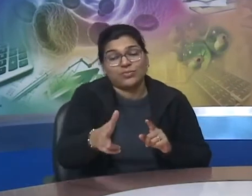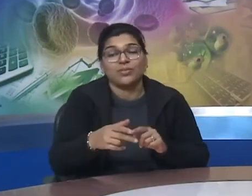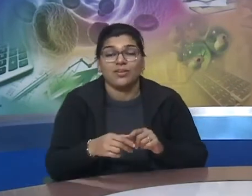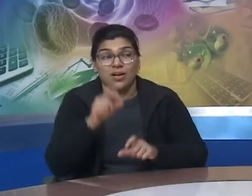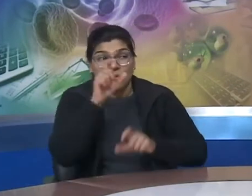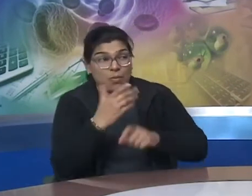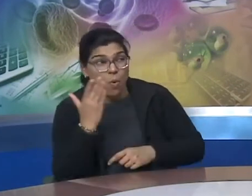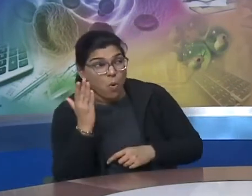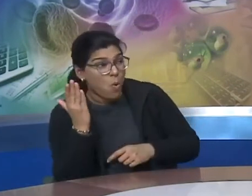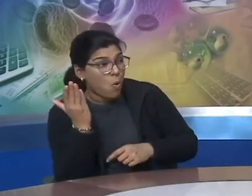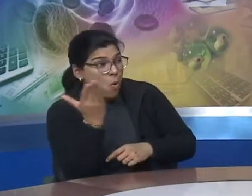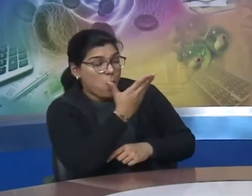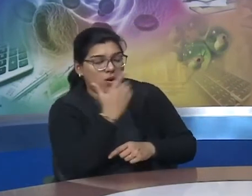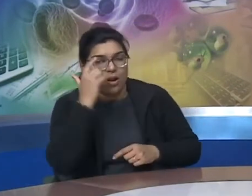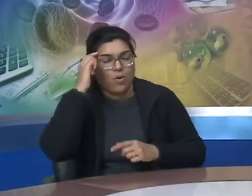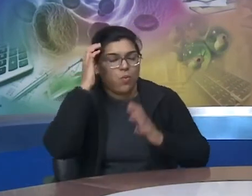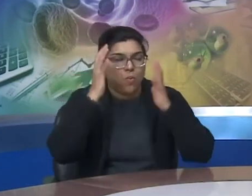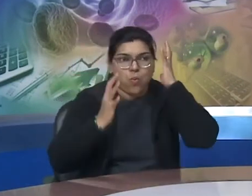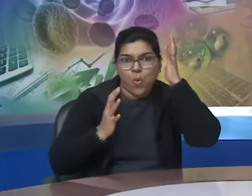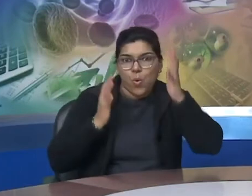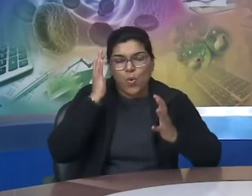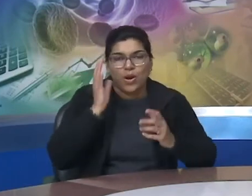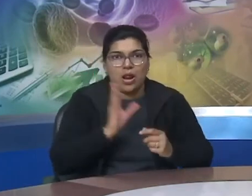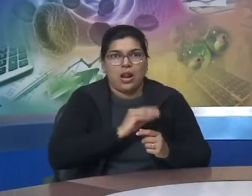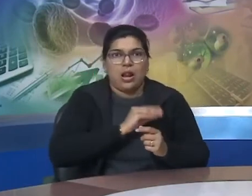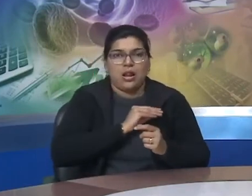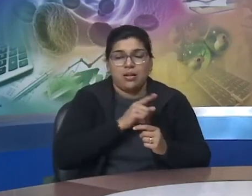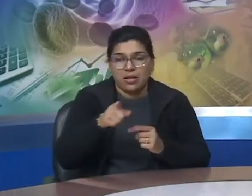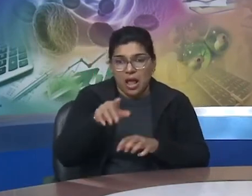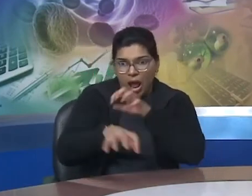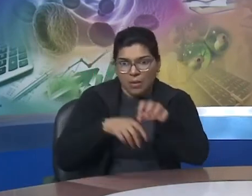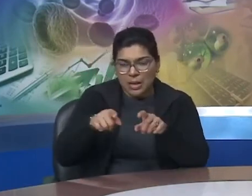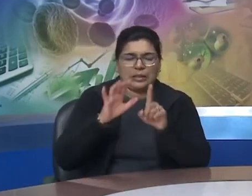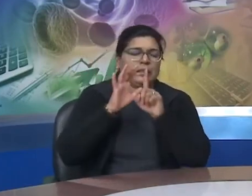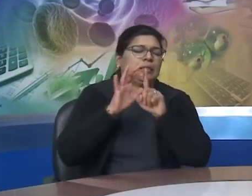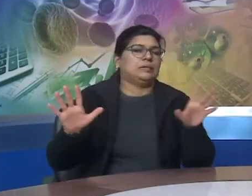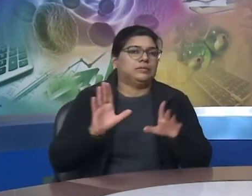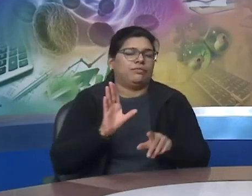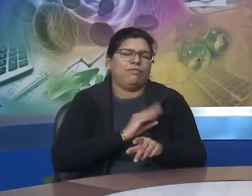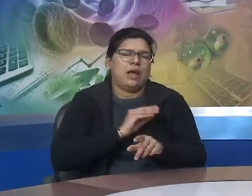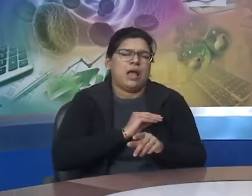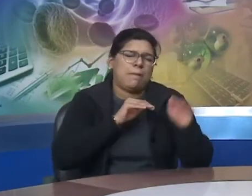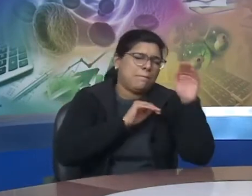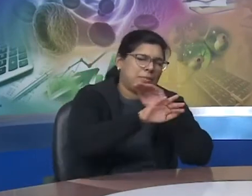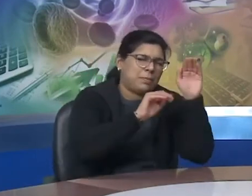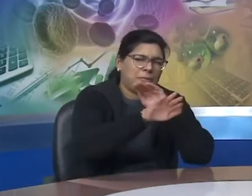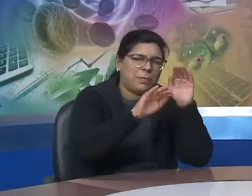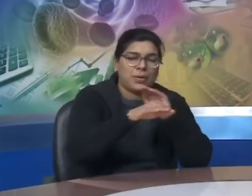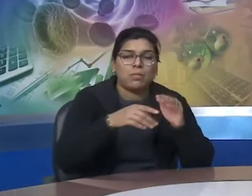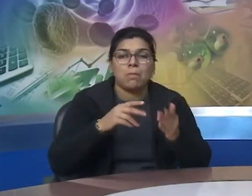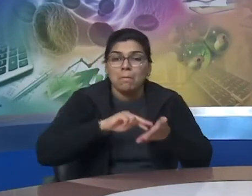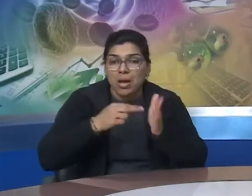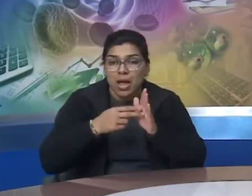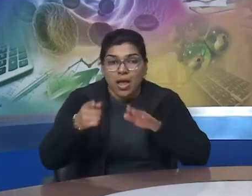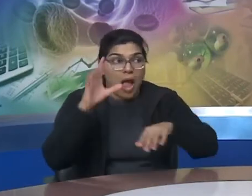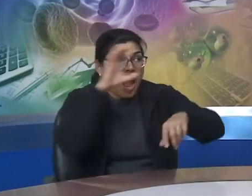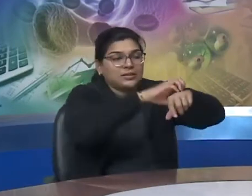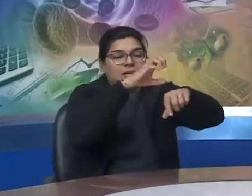all their blusters, are timid creatures.